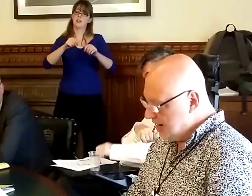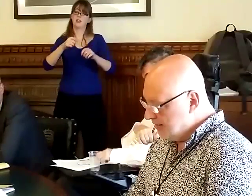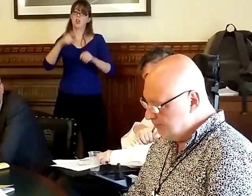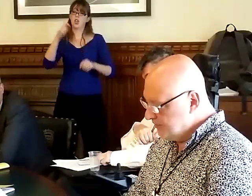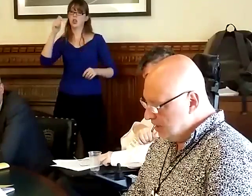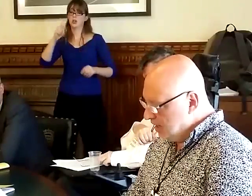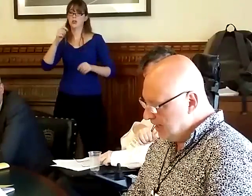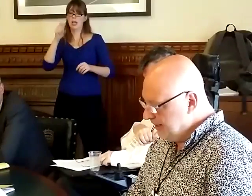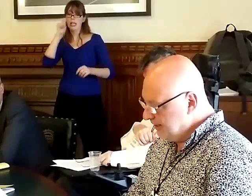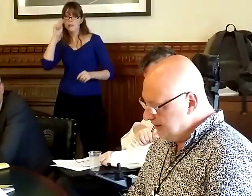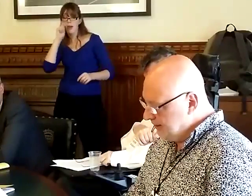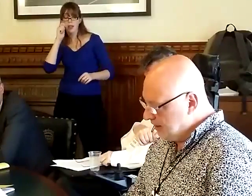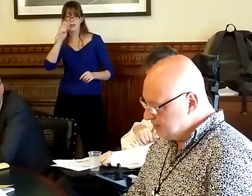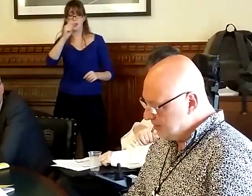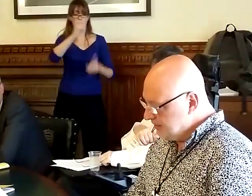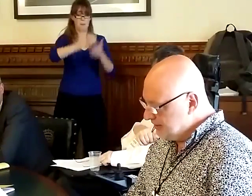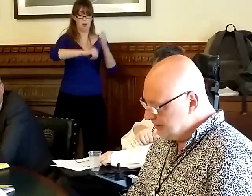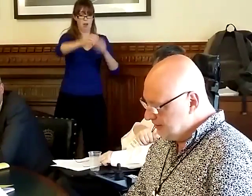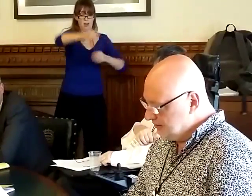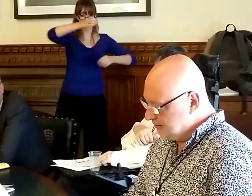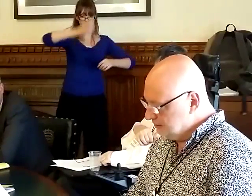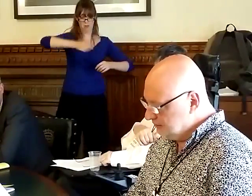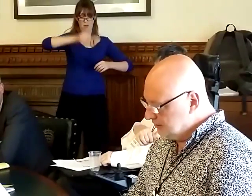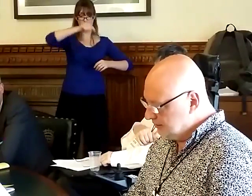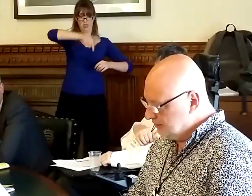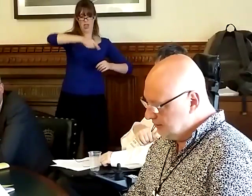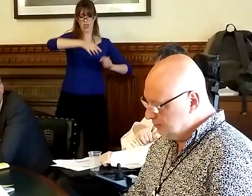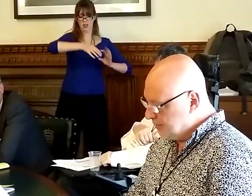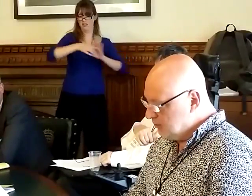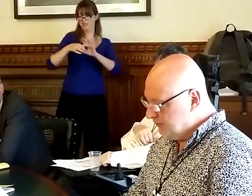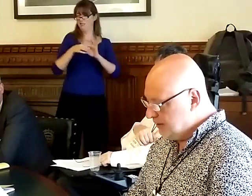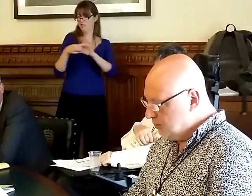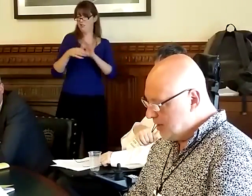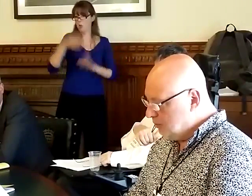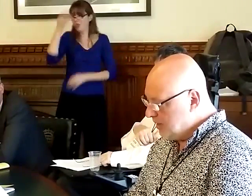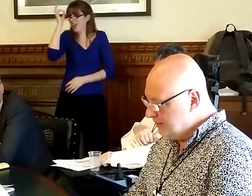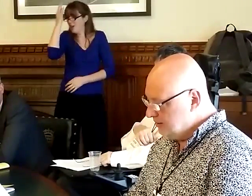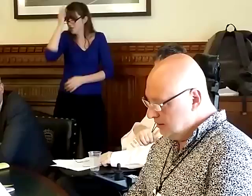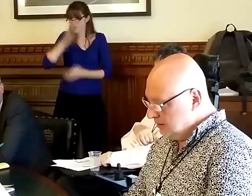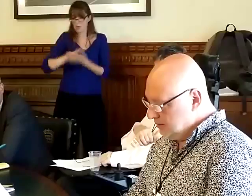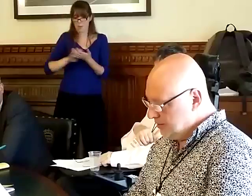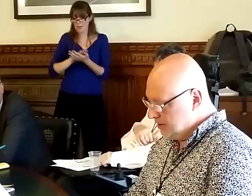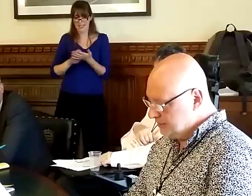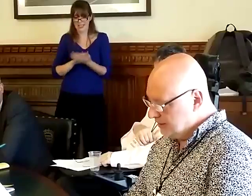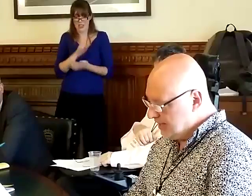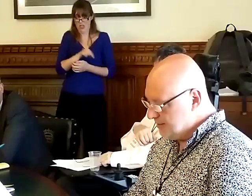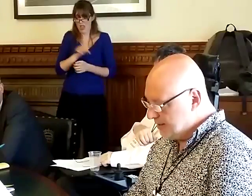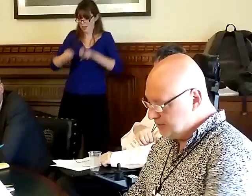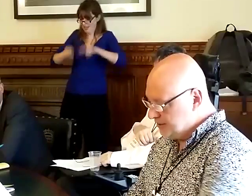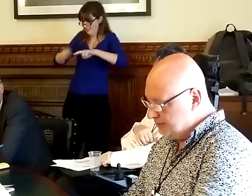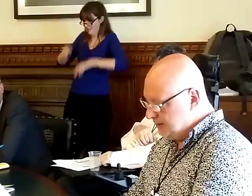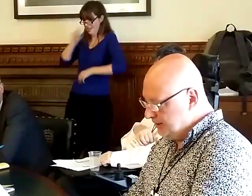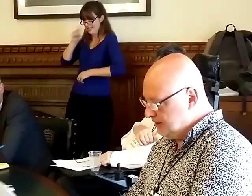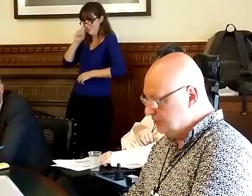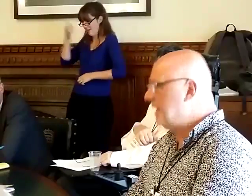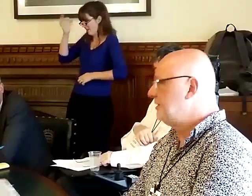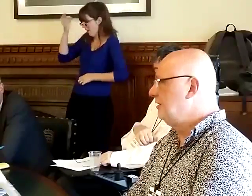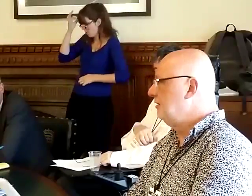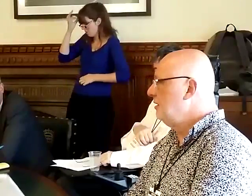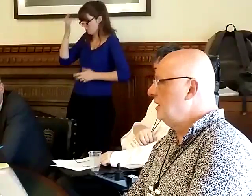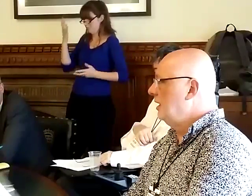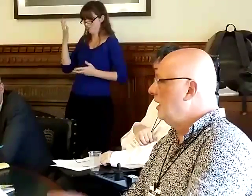there. And I suppose it didn't bode very well when the person that came up to do